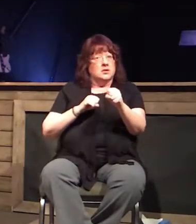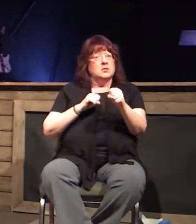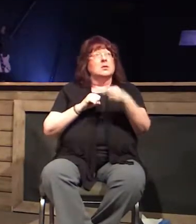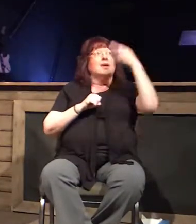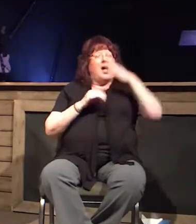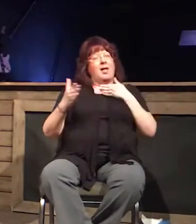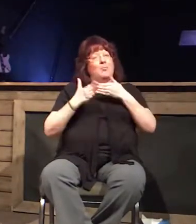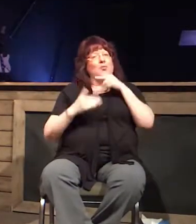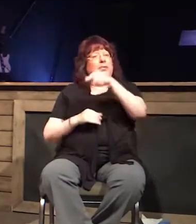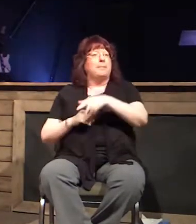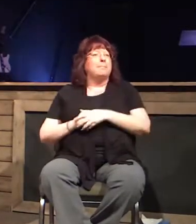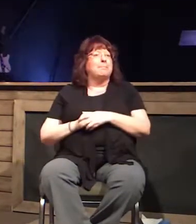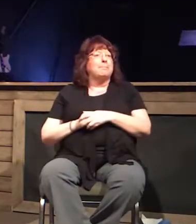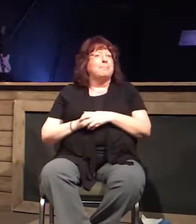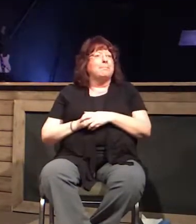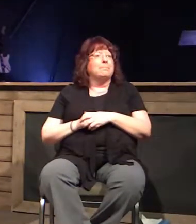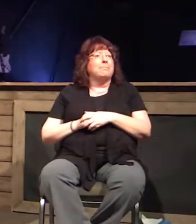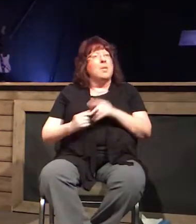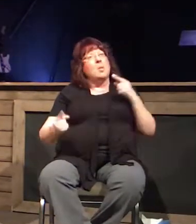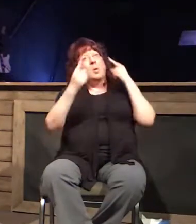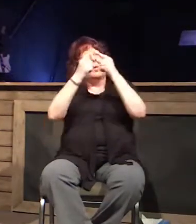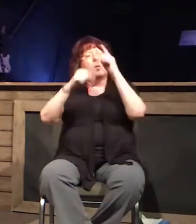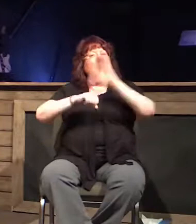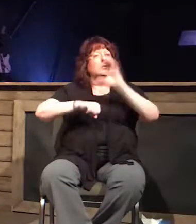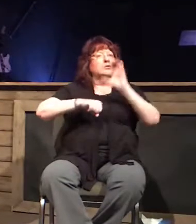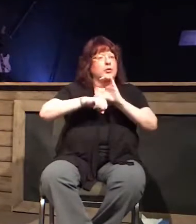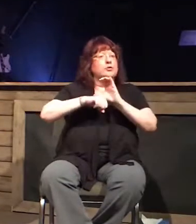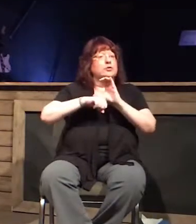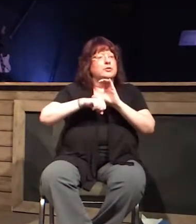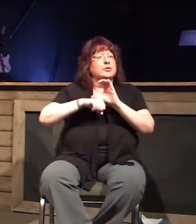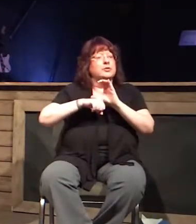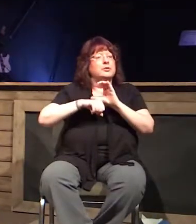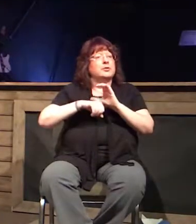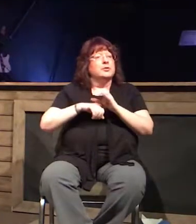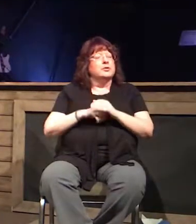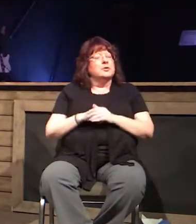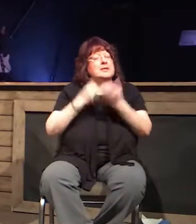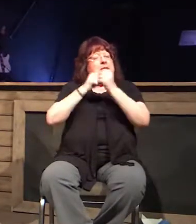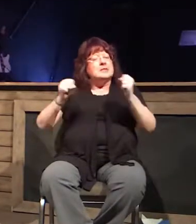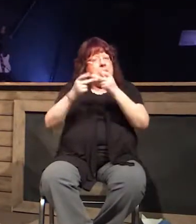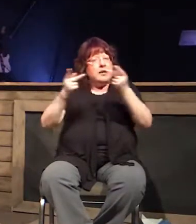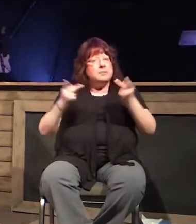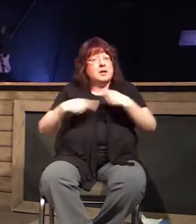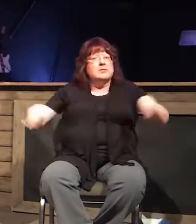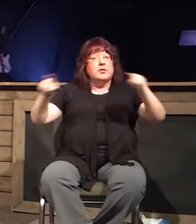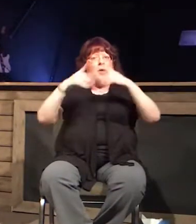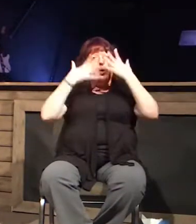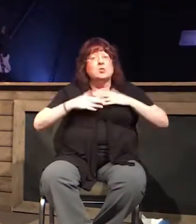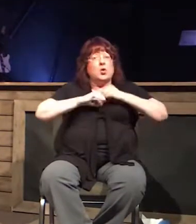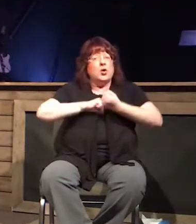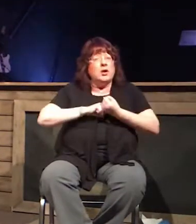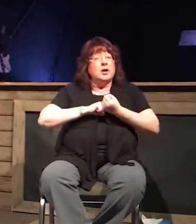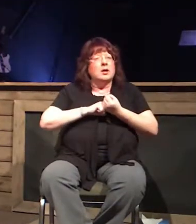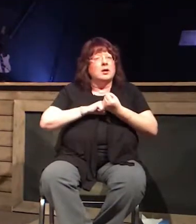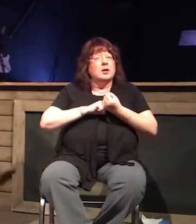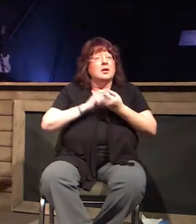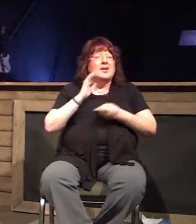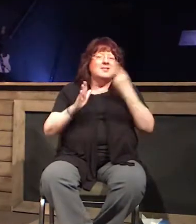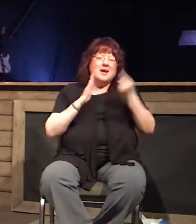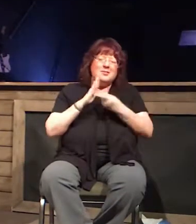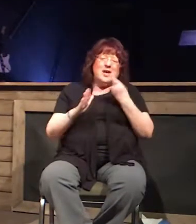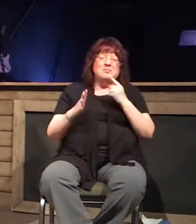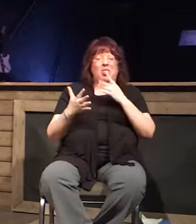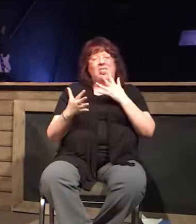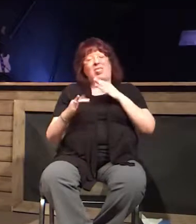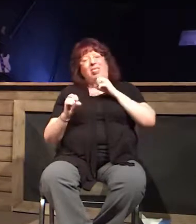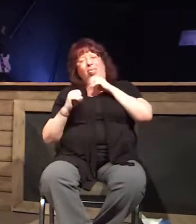that's where God is moving. This is the mission of our church. This is a safe place for the hurting. Which means that sometimes we're gonna be a